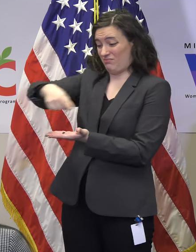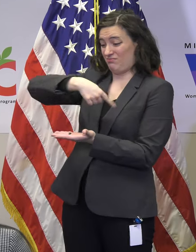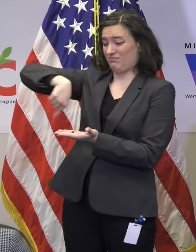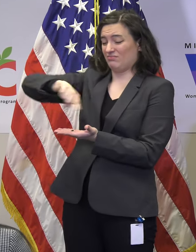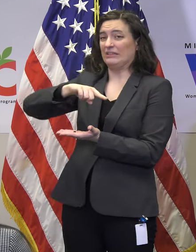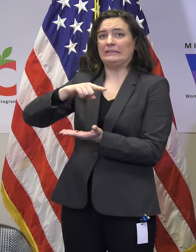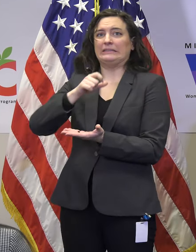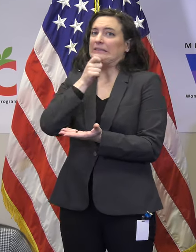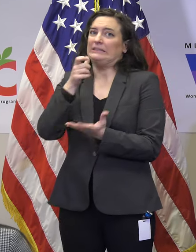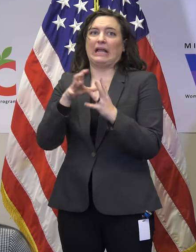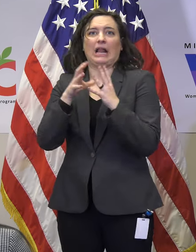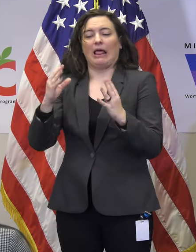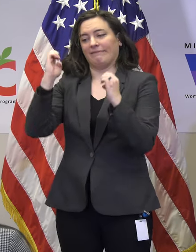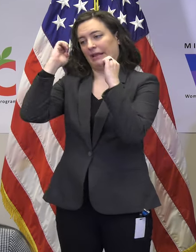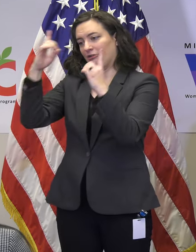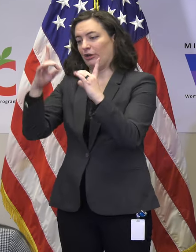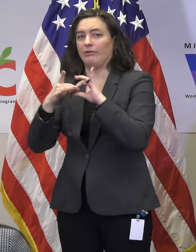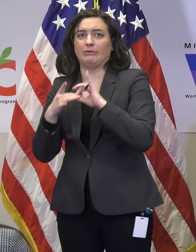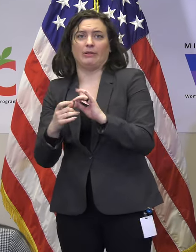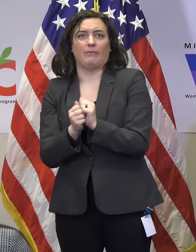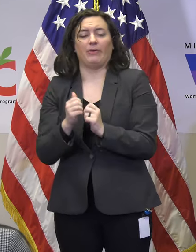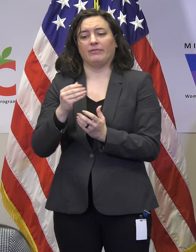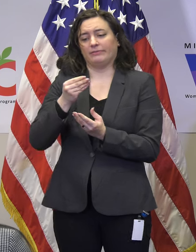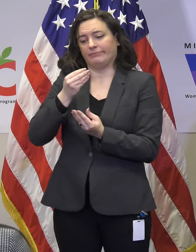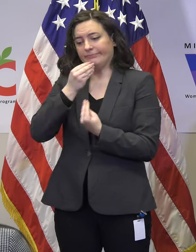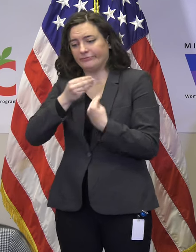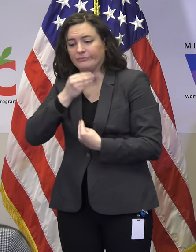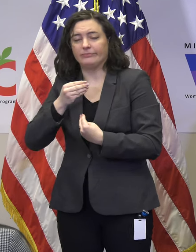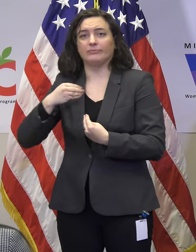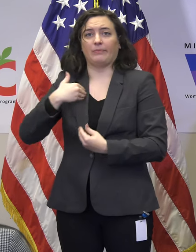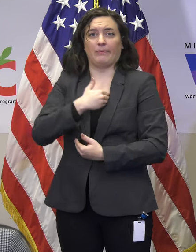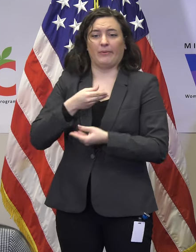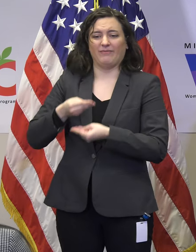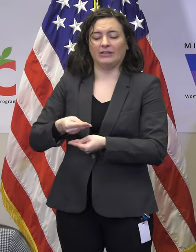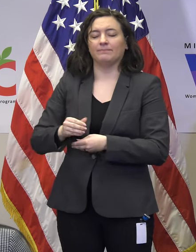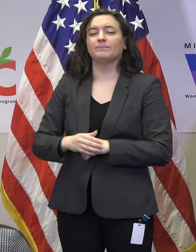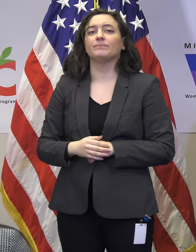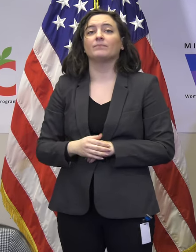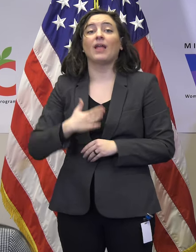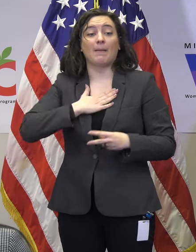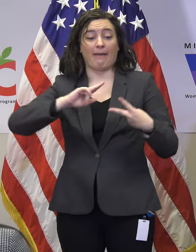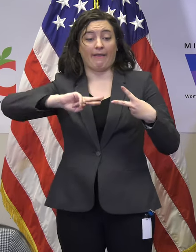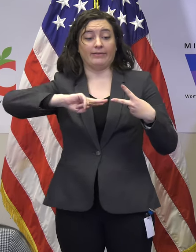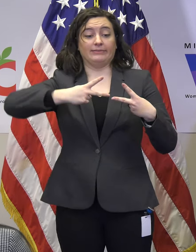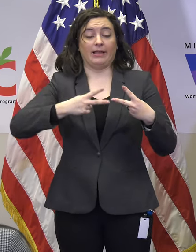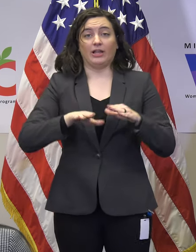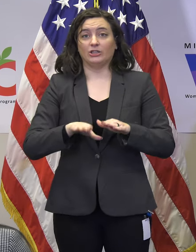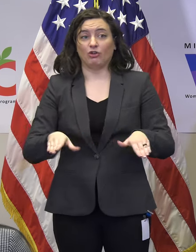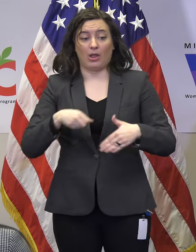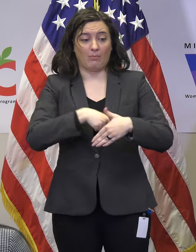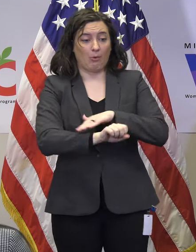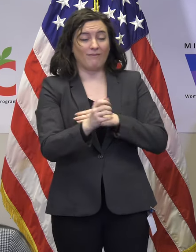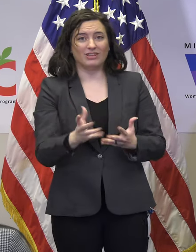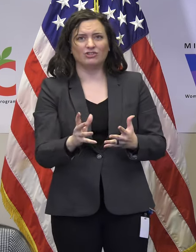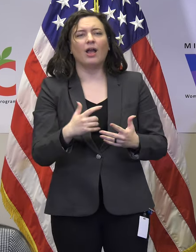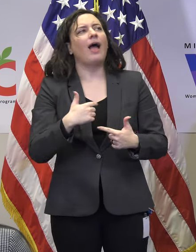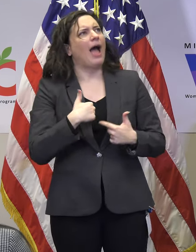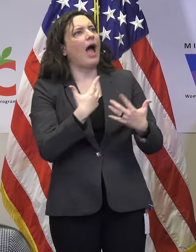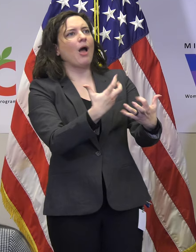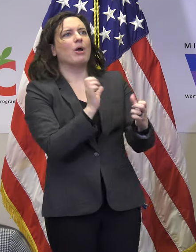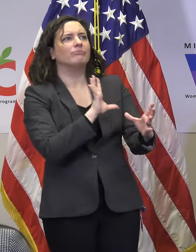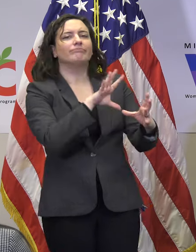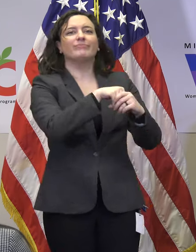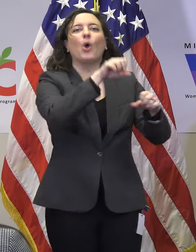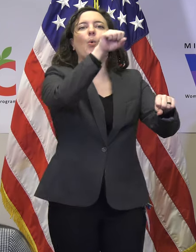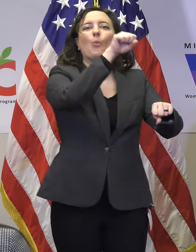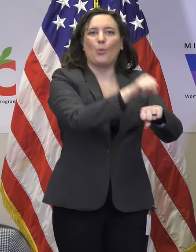nutrition and breastfeeding. After I have my second baby, I decided to come work for WIC because I love WIC. So I'm working